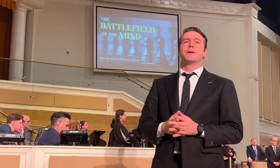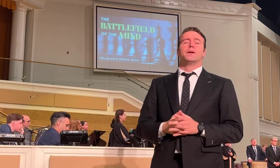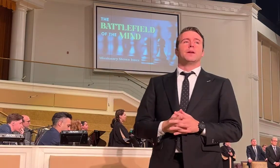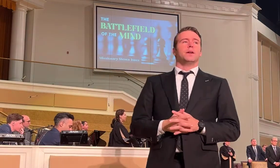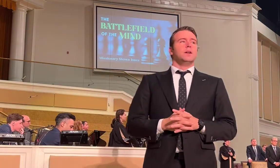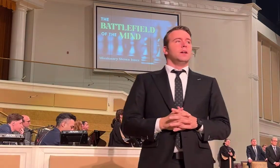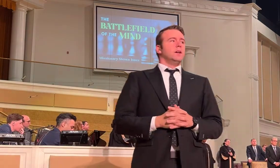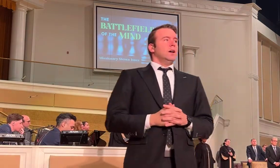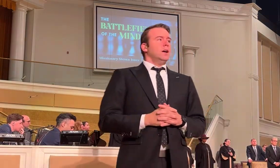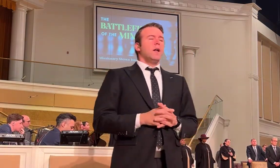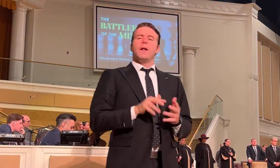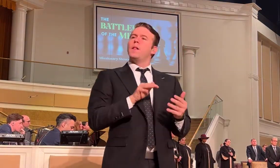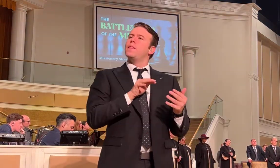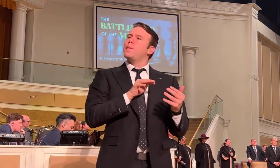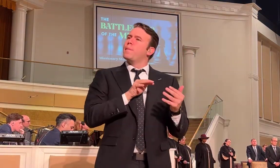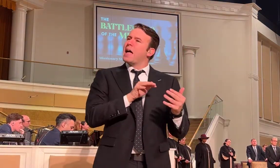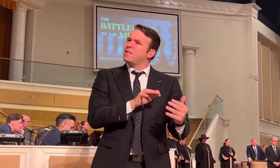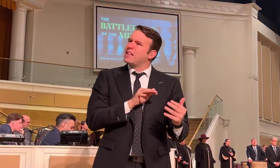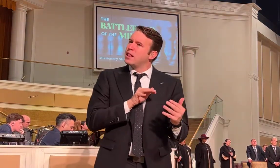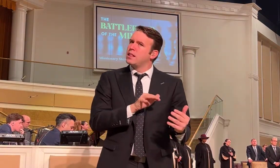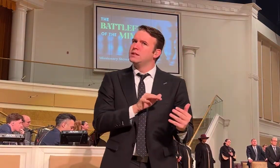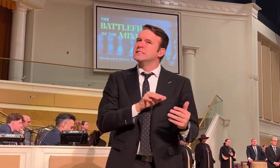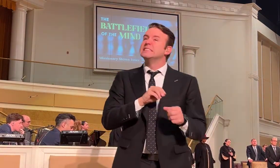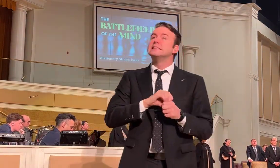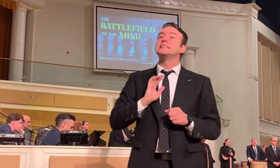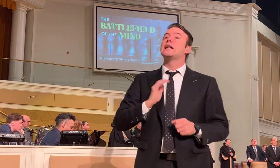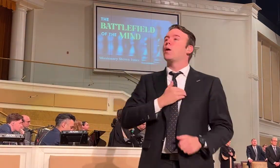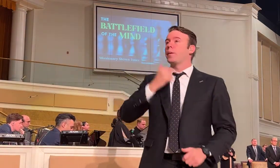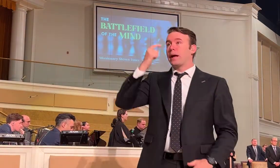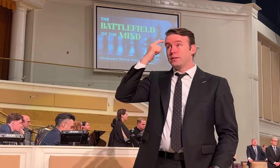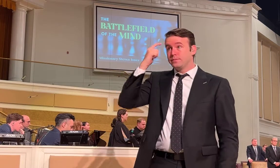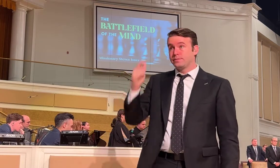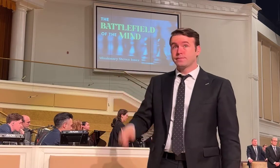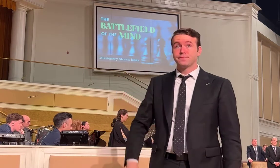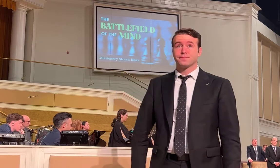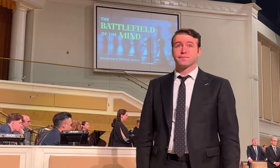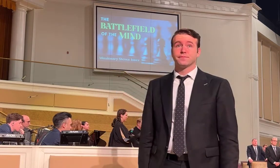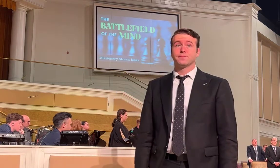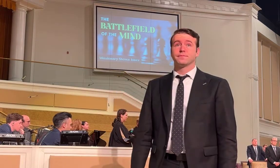I'm all. The battlefield is in our